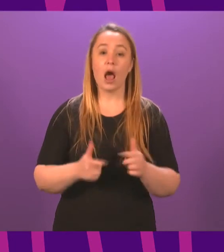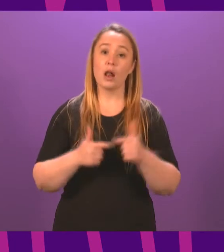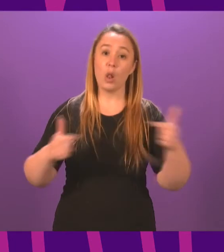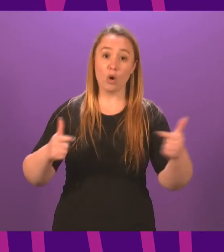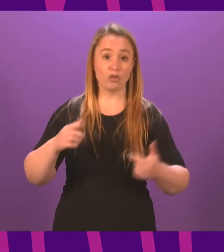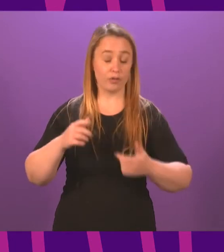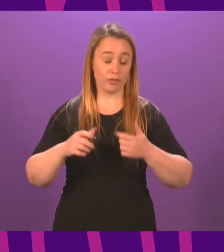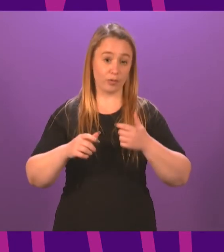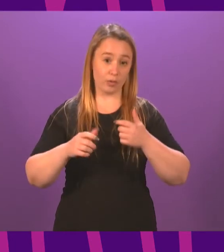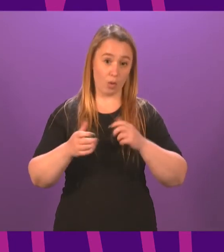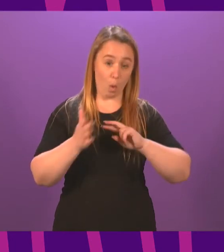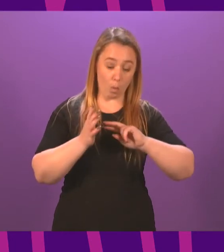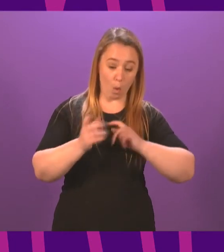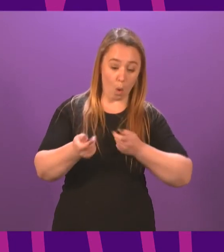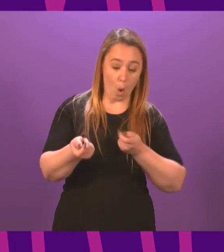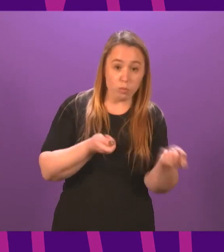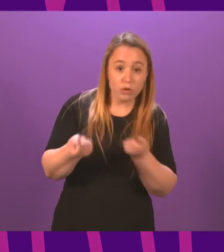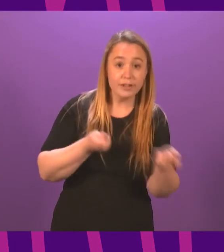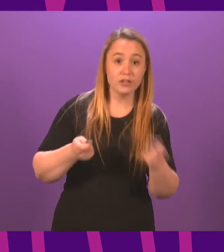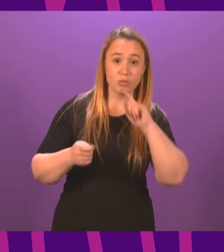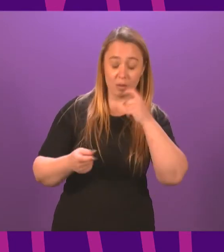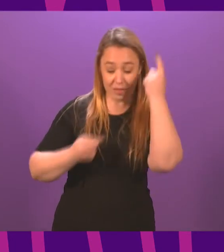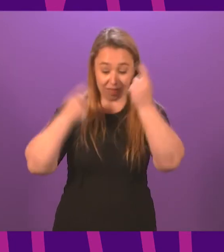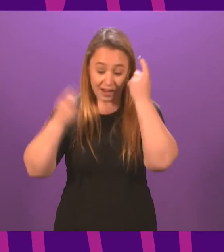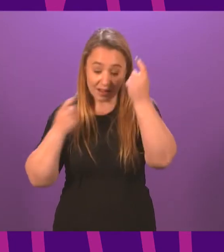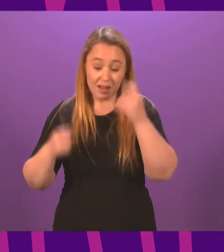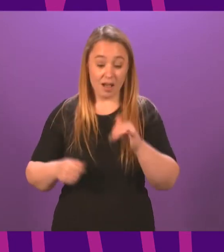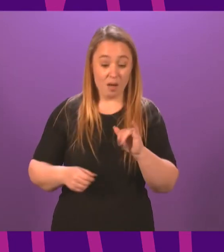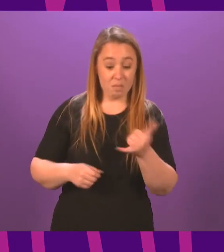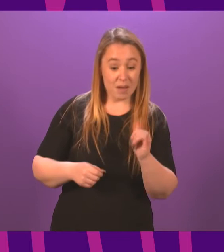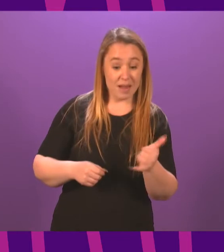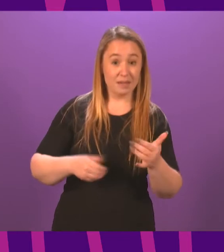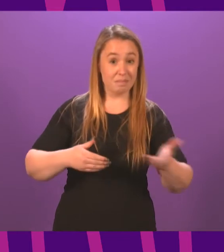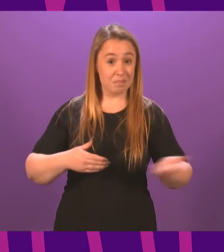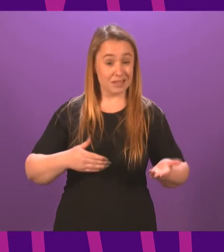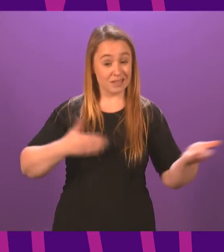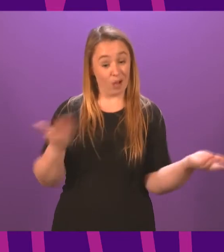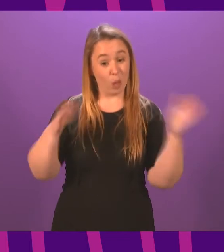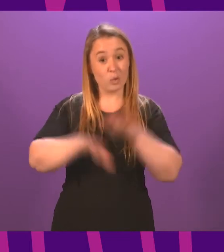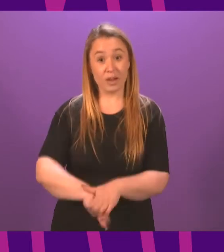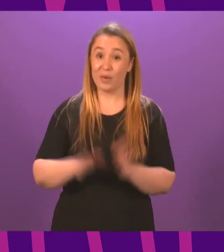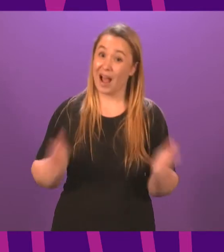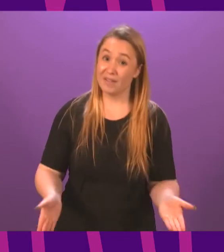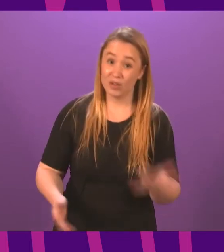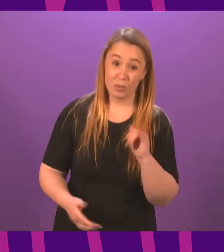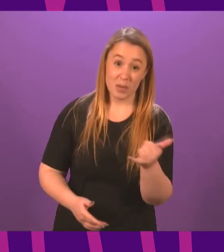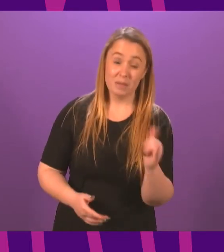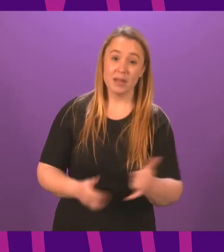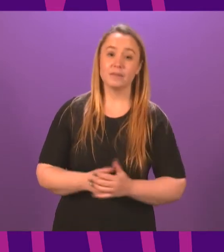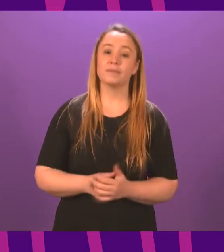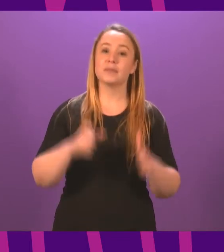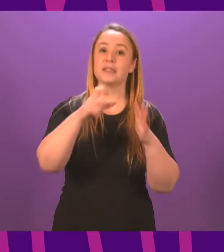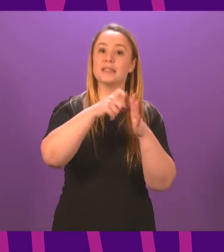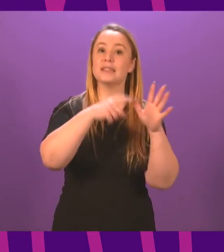operators who will now be seriously considering if their businesses have a future at all. That's how serious the situation is. And David Lonsdale